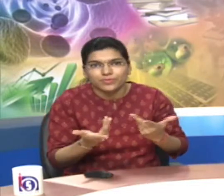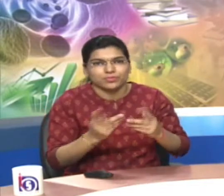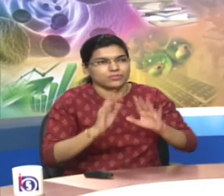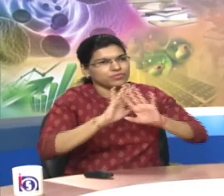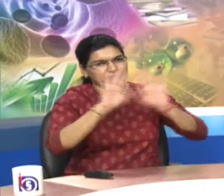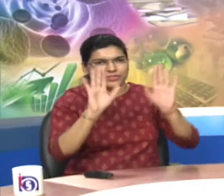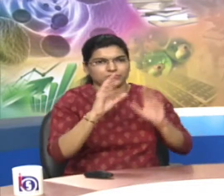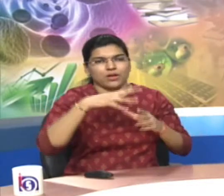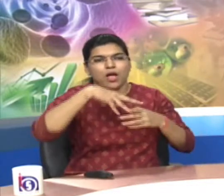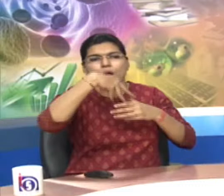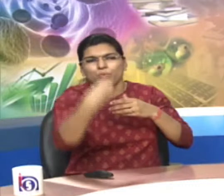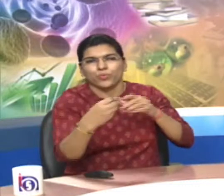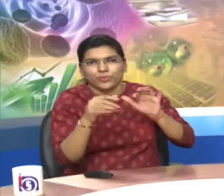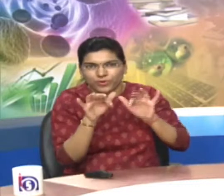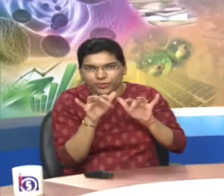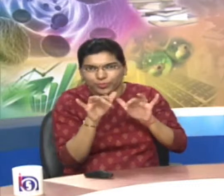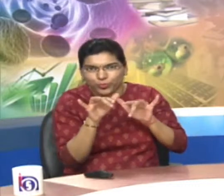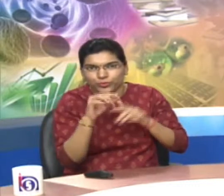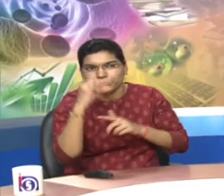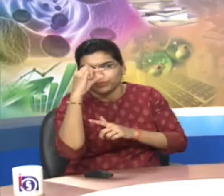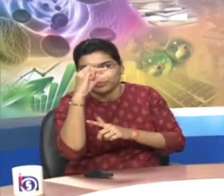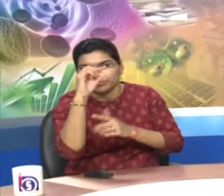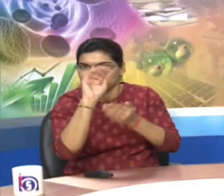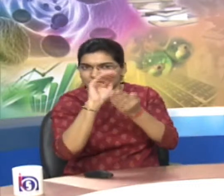data, and after saving that data,